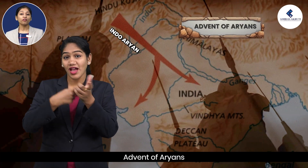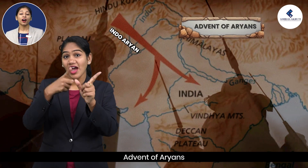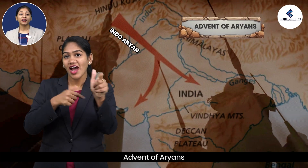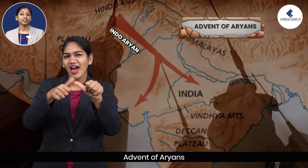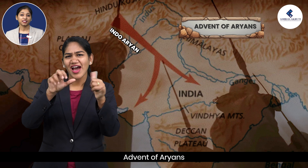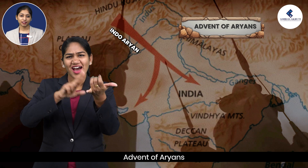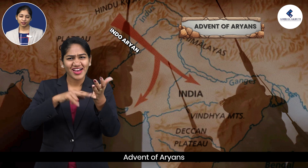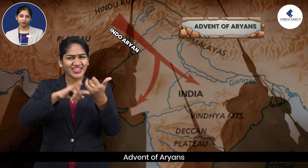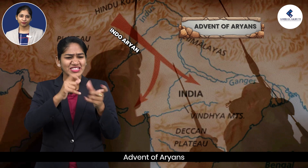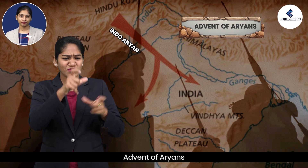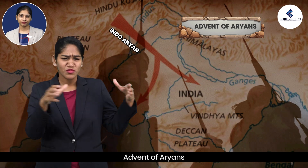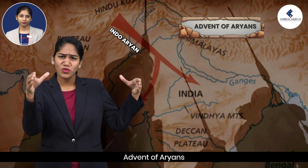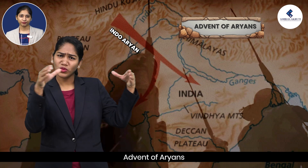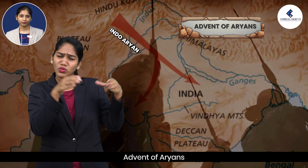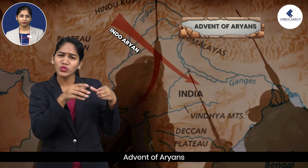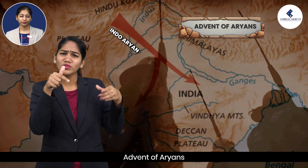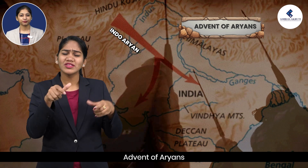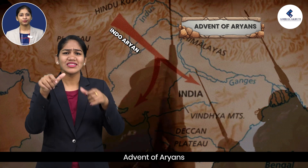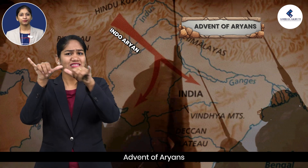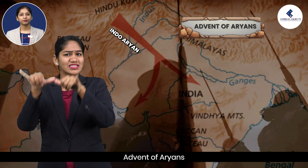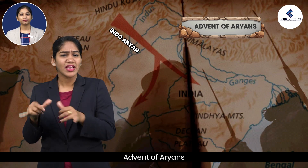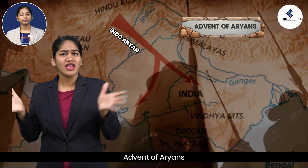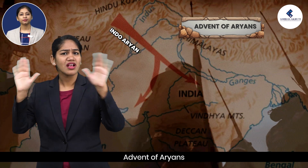Advent of Aryans.